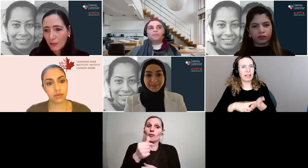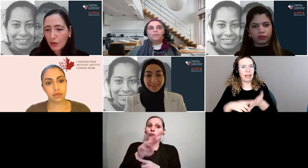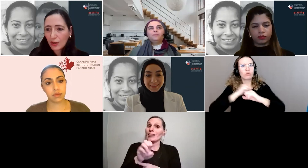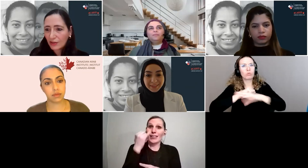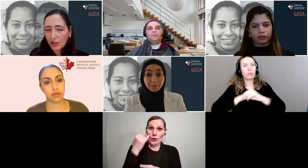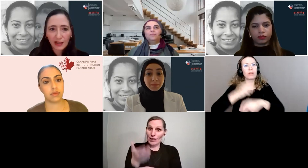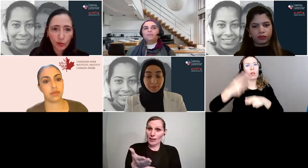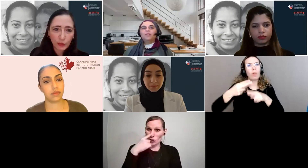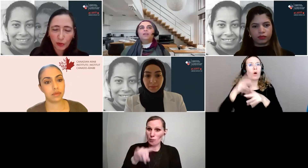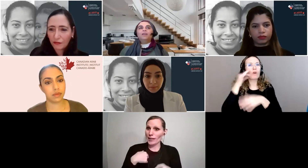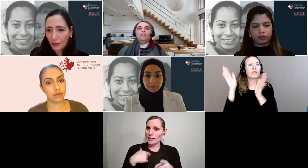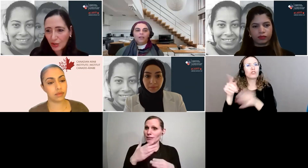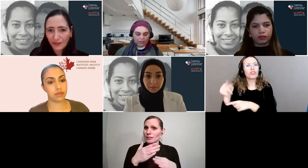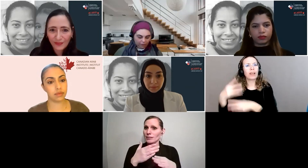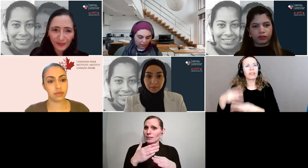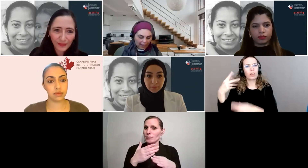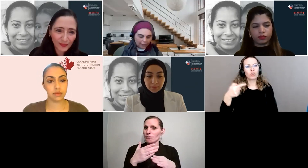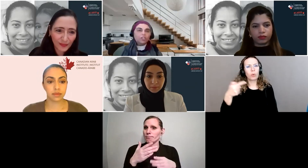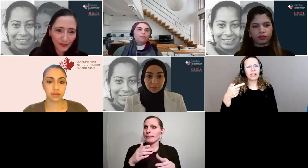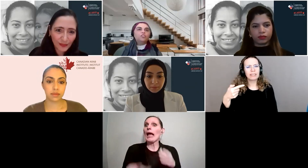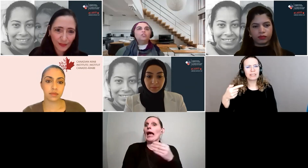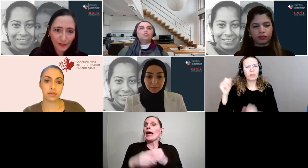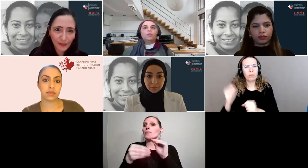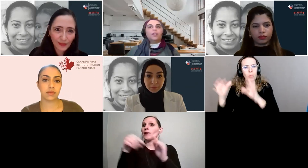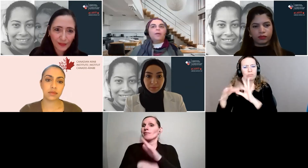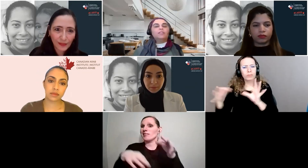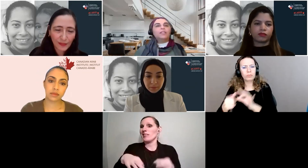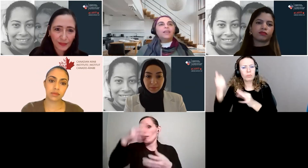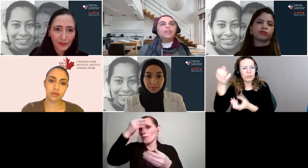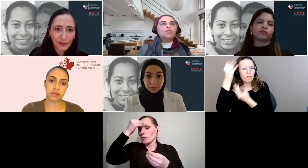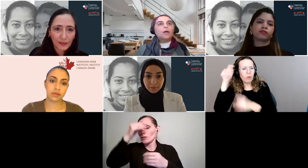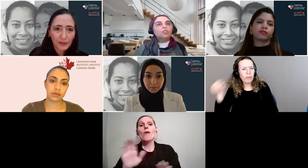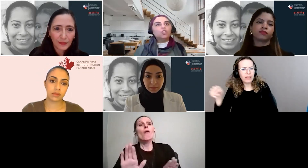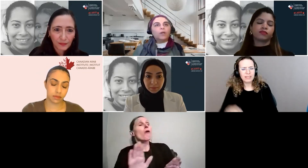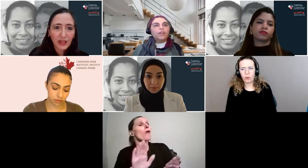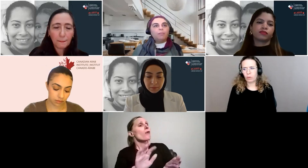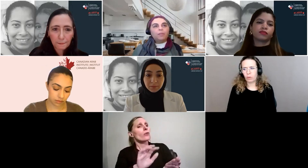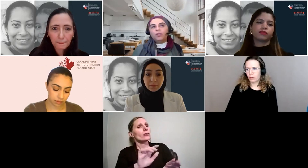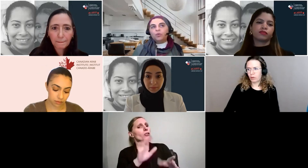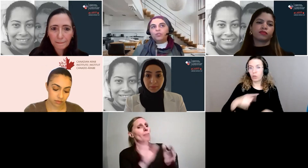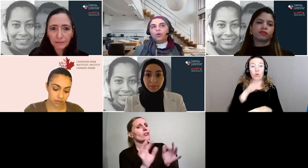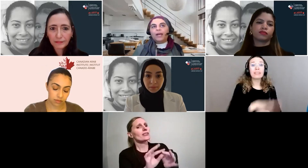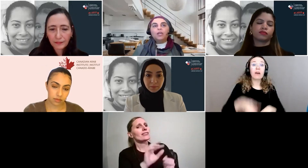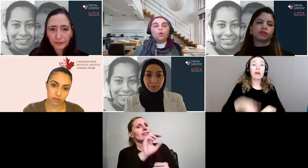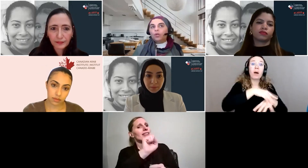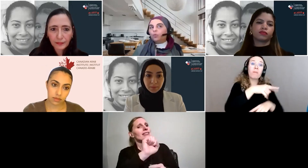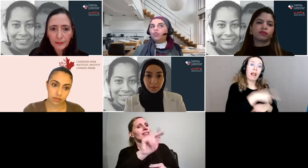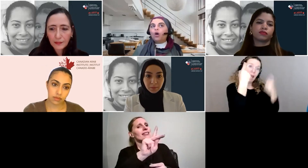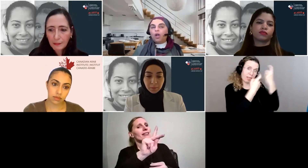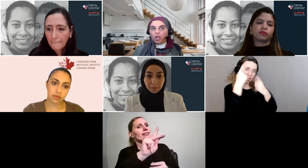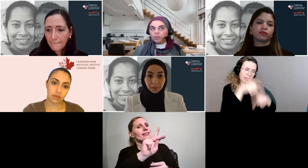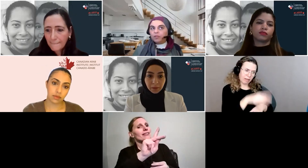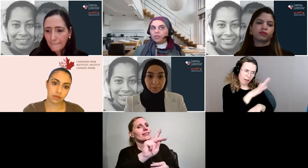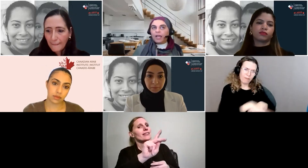there, maybe you can share a little bit more information. Actually, you mentioned also something about sick kids. So I'm just wondering, and maybe you would know that, would